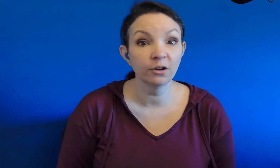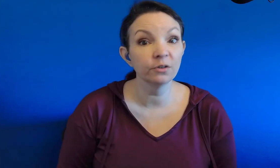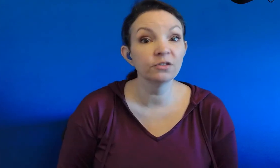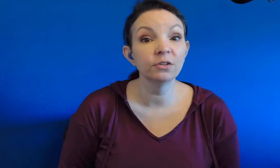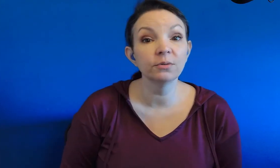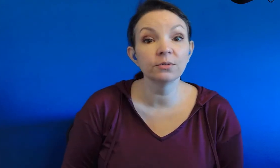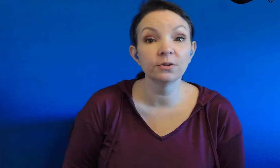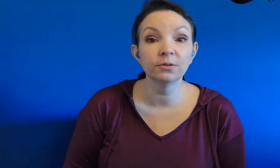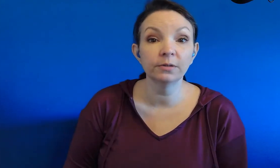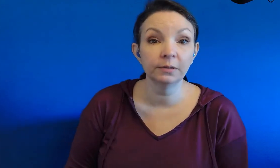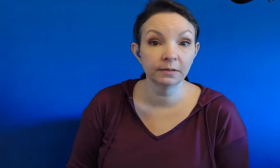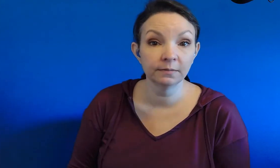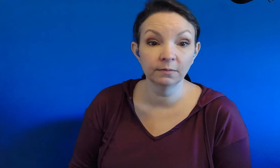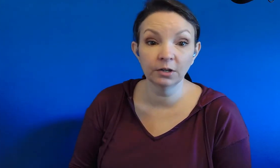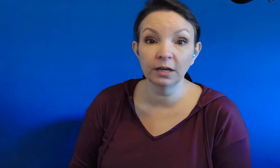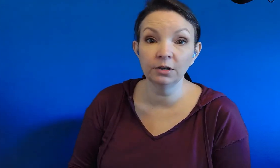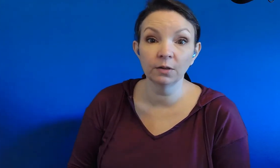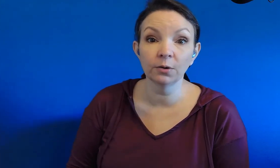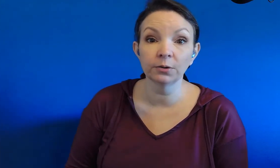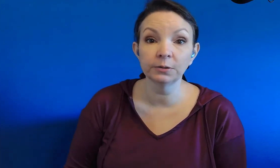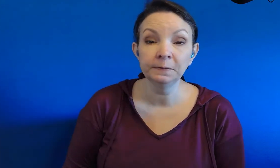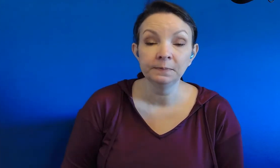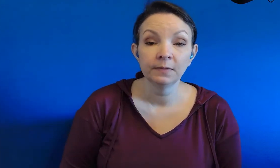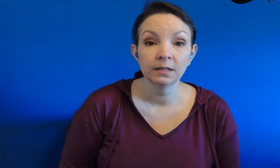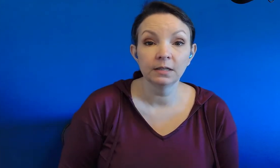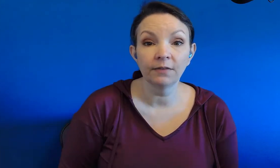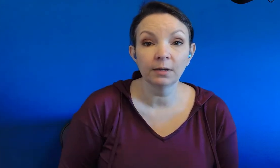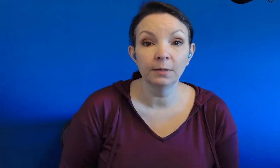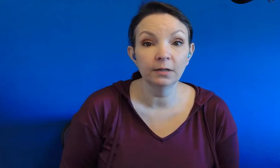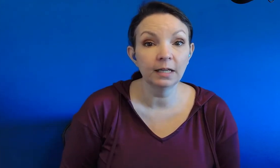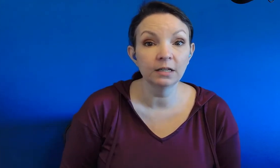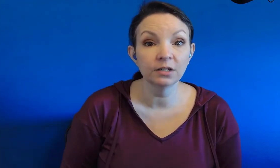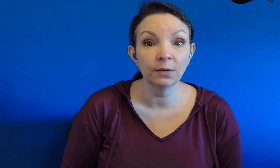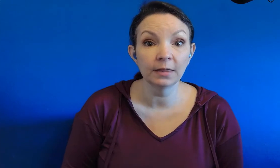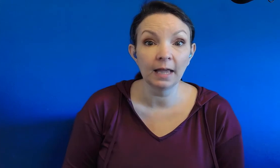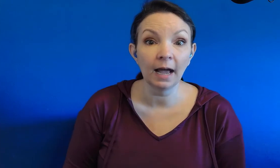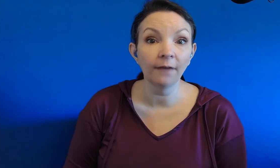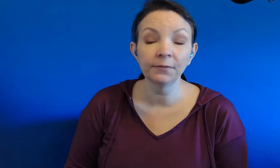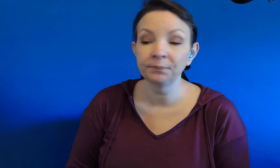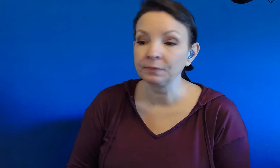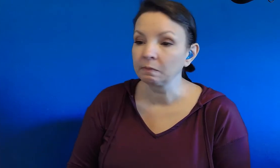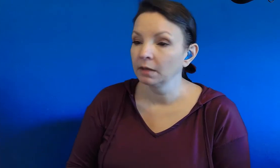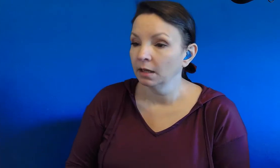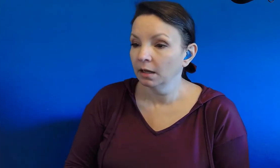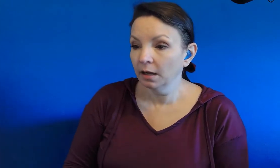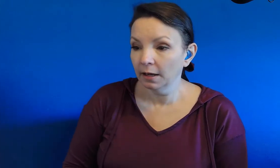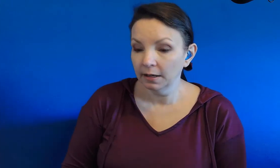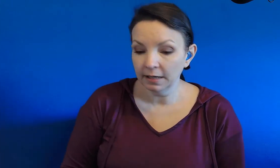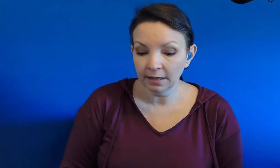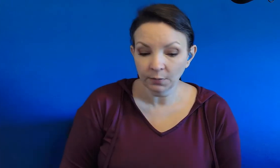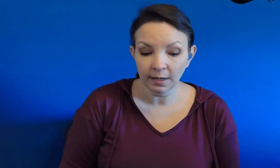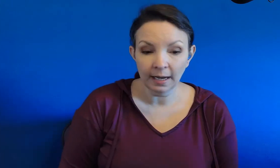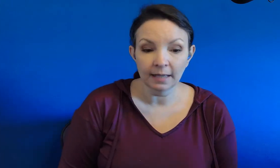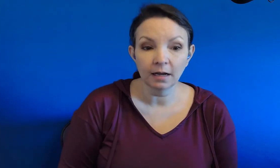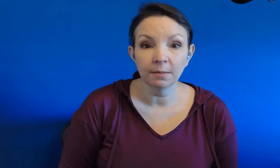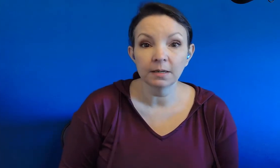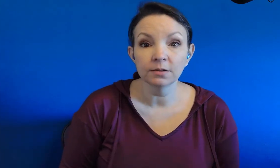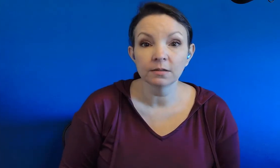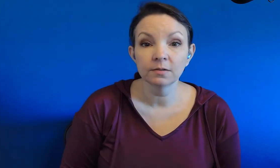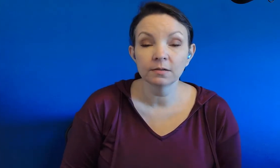you to look at your local deaf community and see what they have. The other one I'm going to say